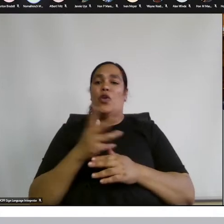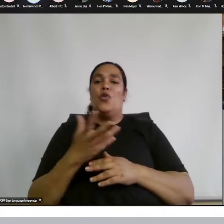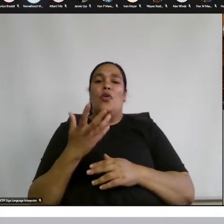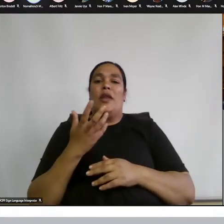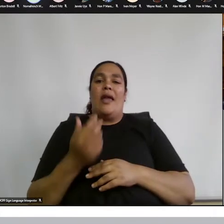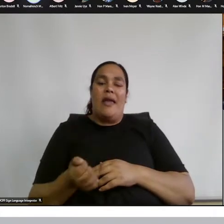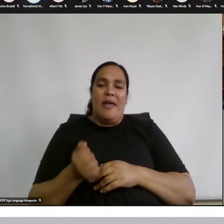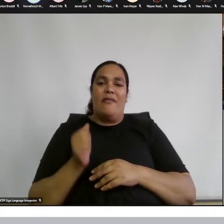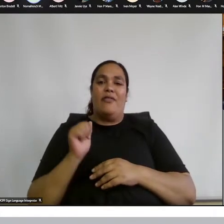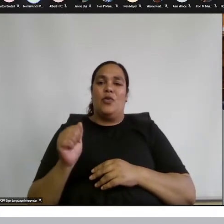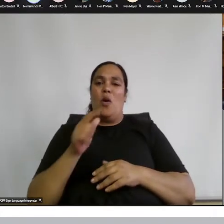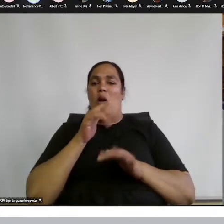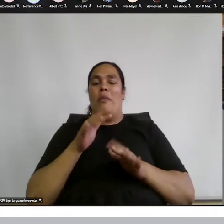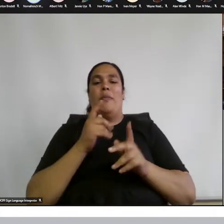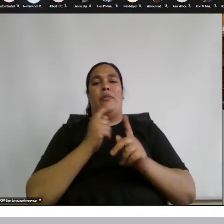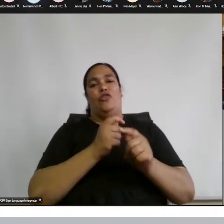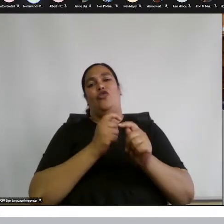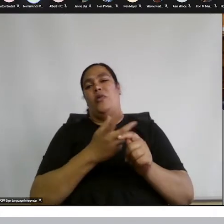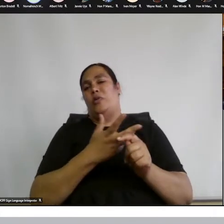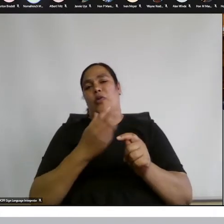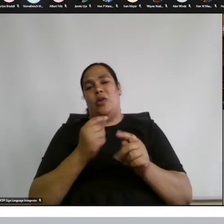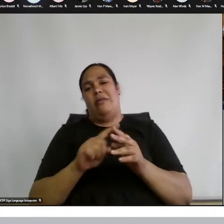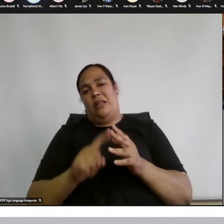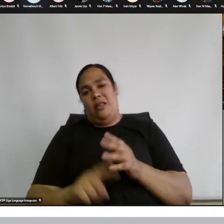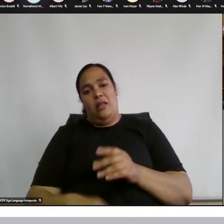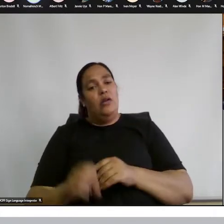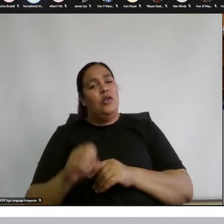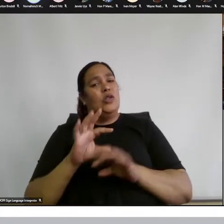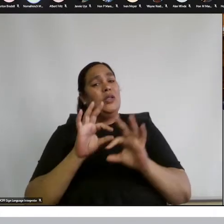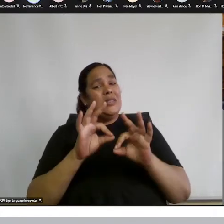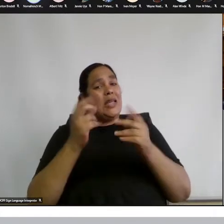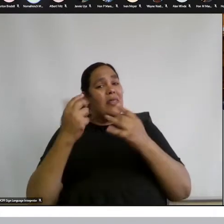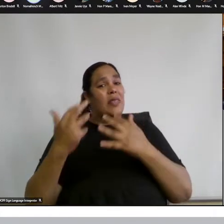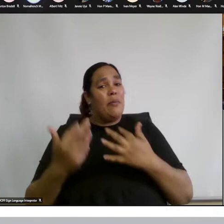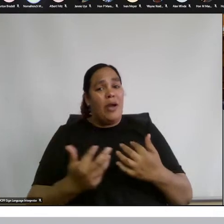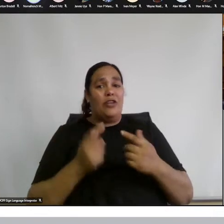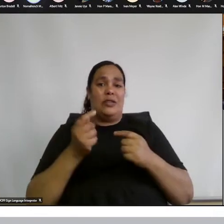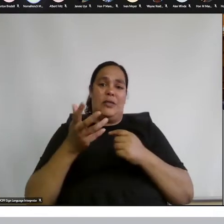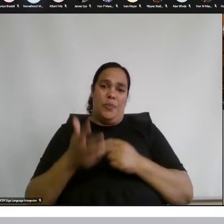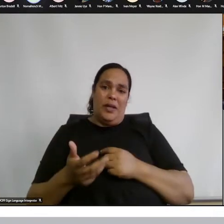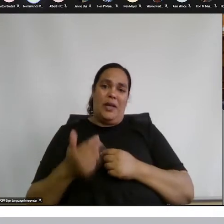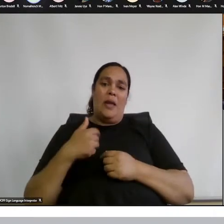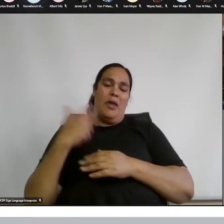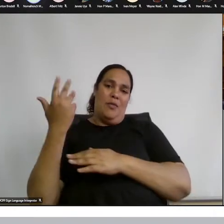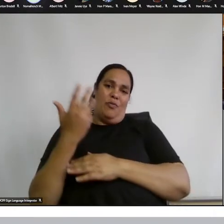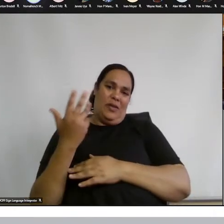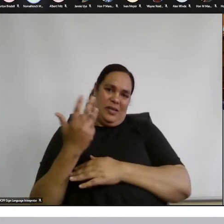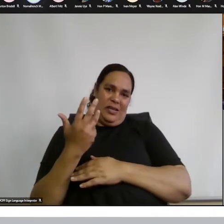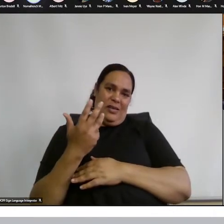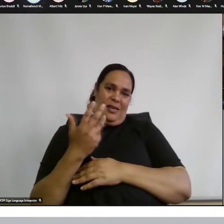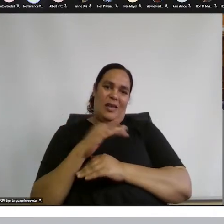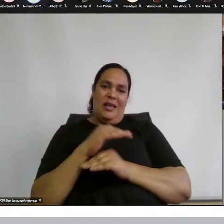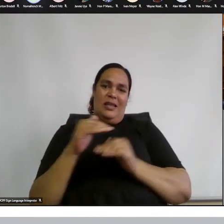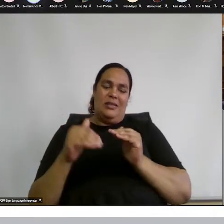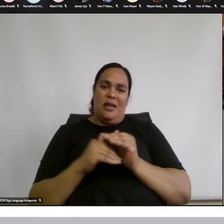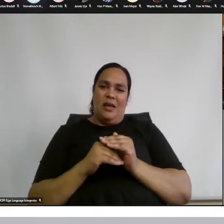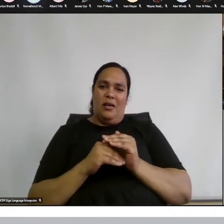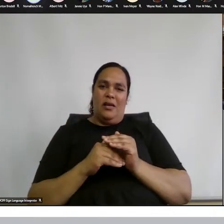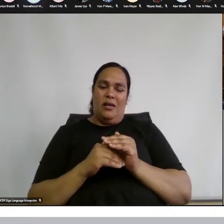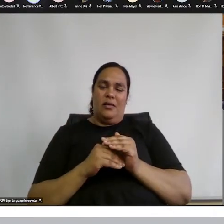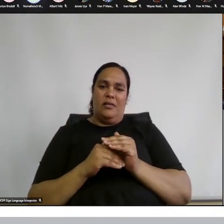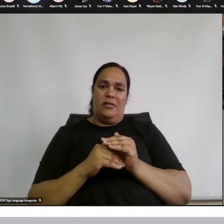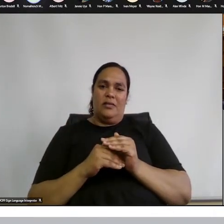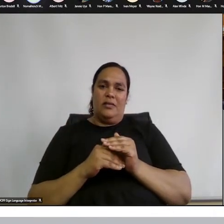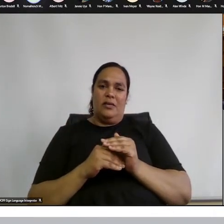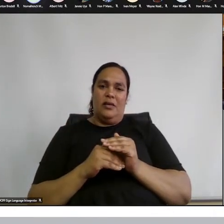have the public transport and all of those. So this is the budget, Speaker, that I'm presenting. It's under the good, the bad, and